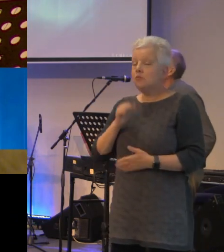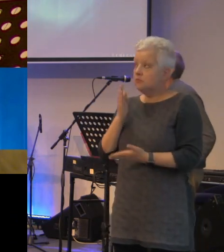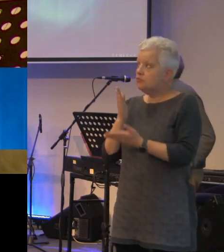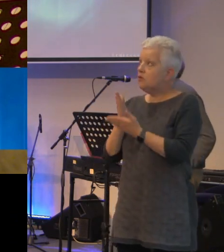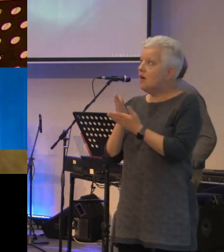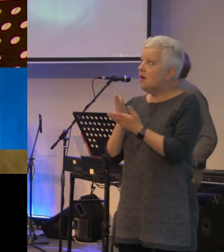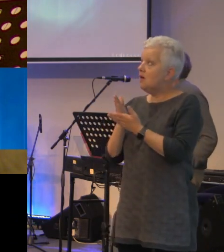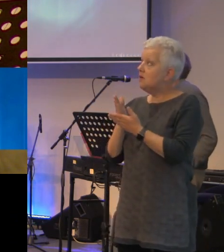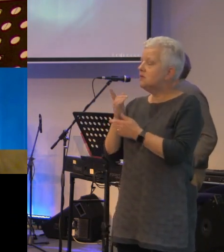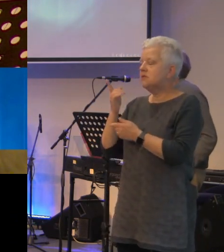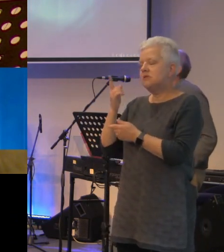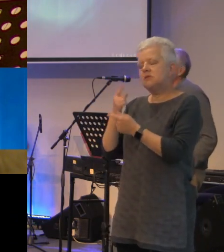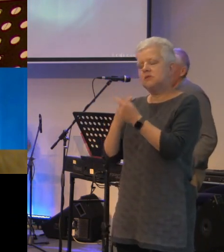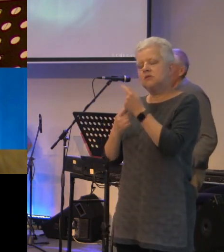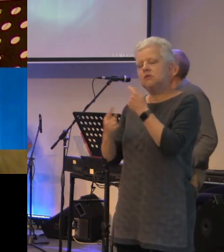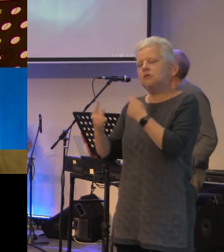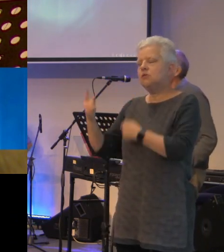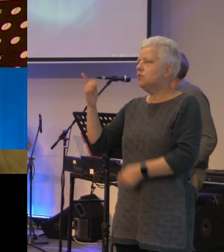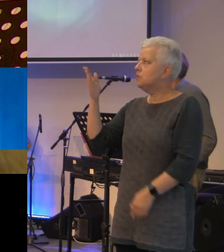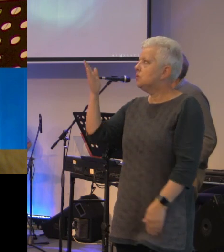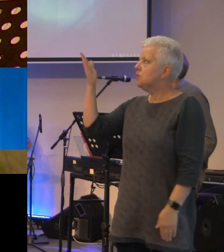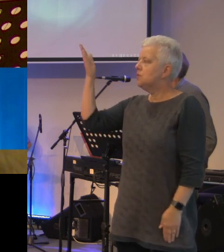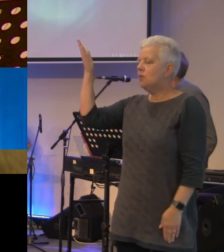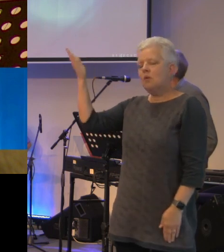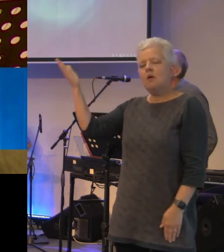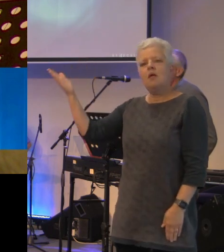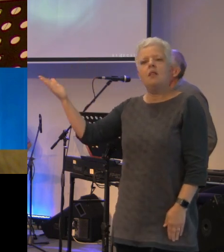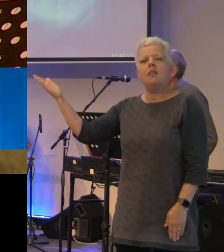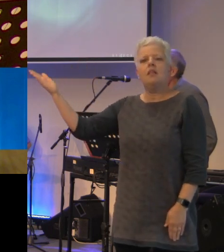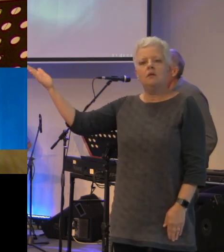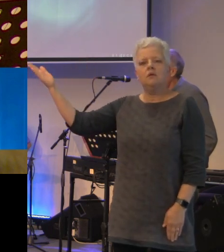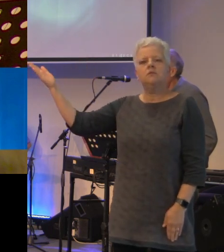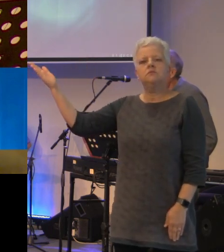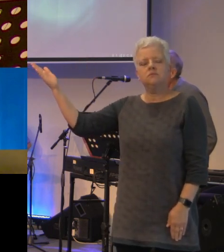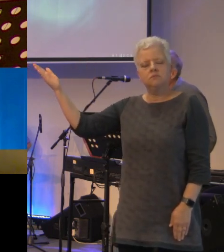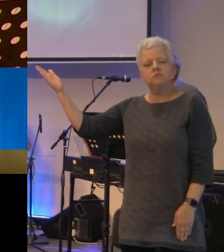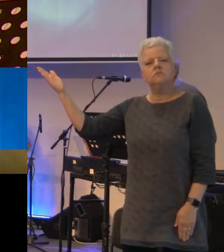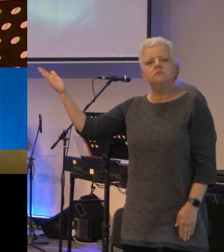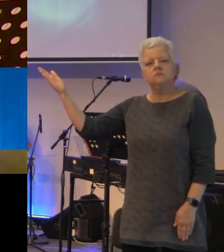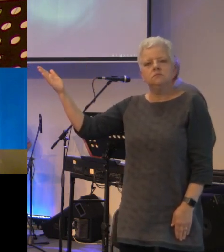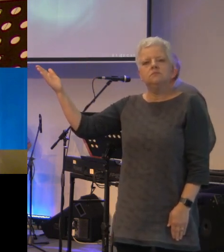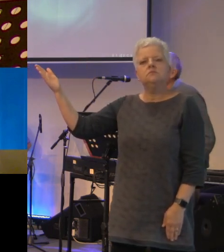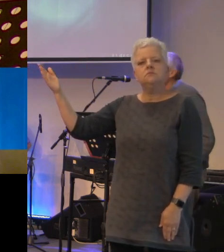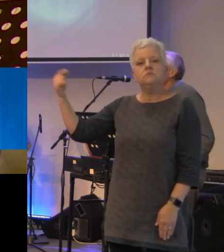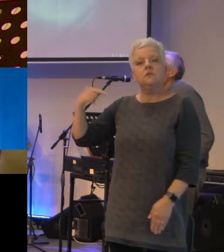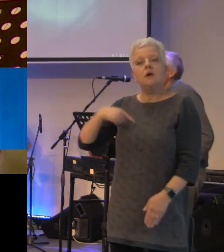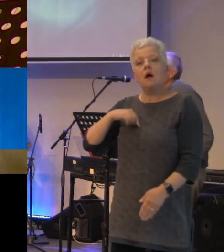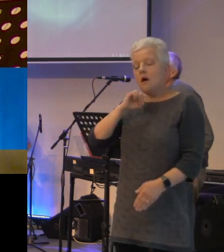Trust in you alone.